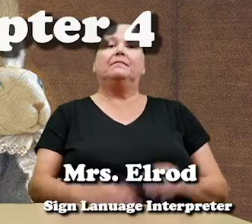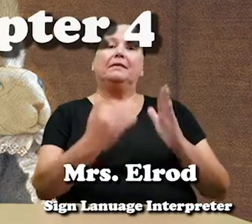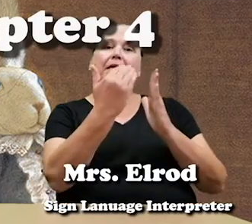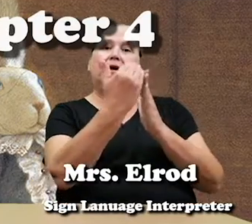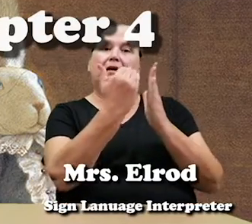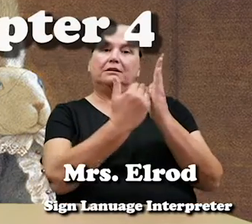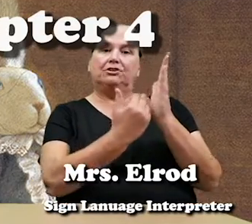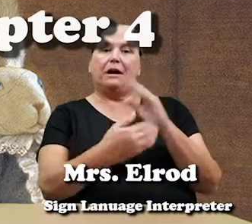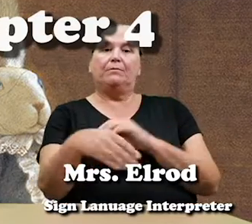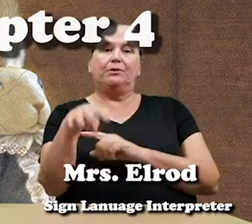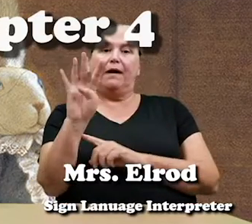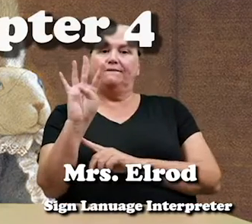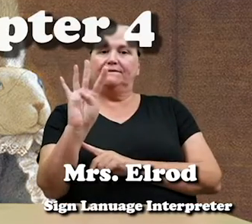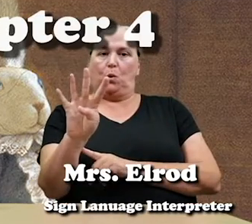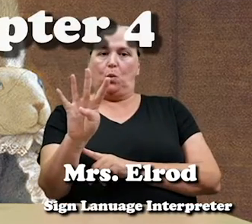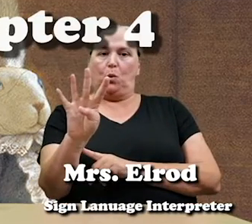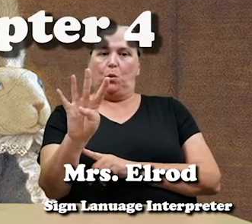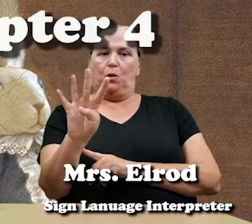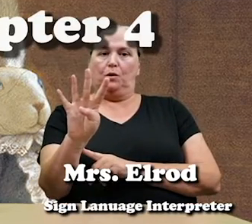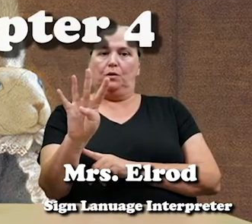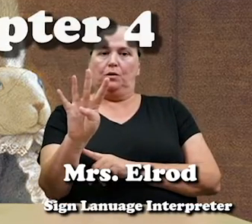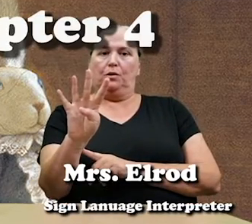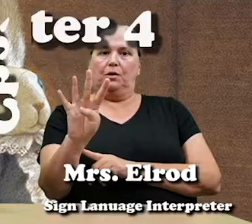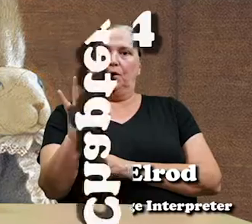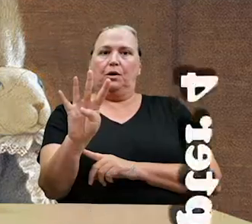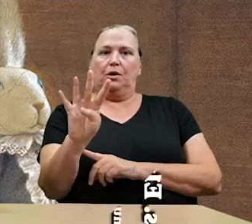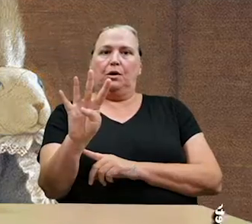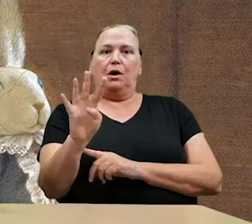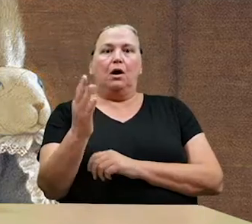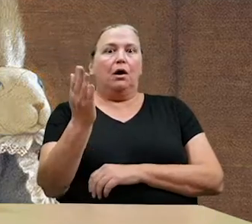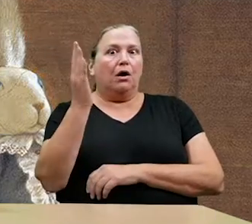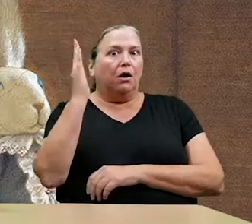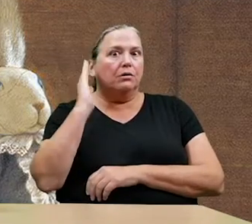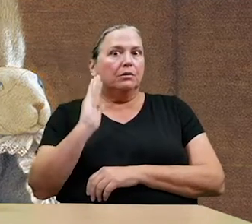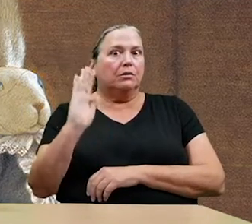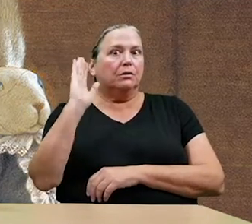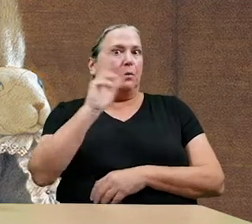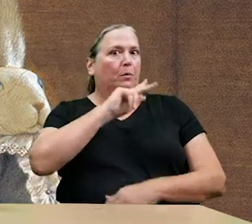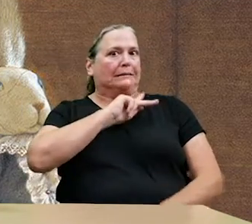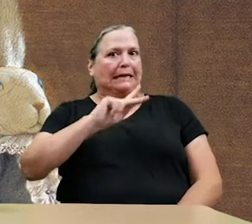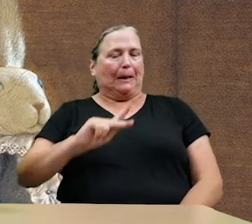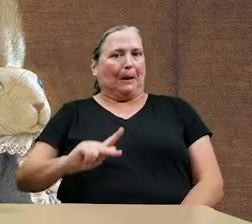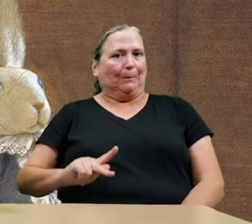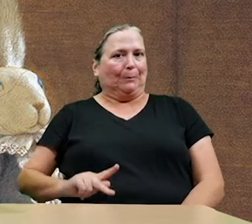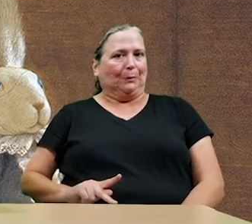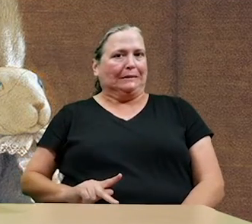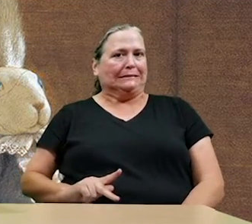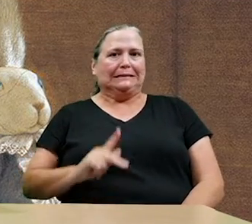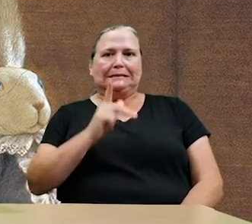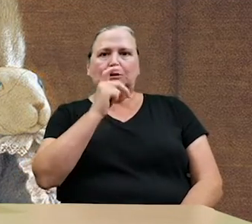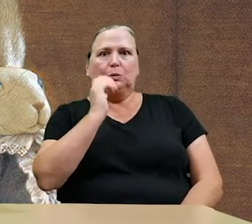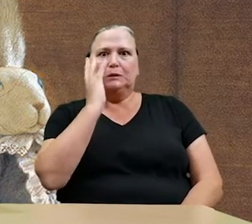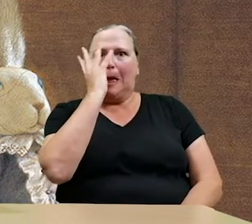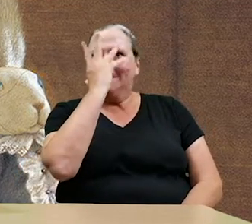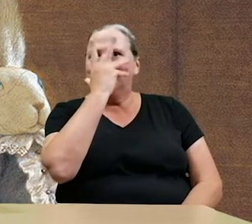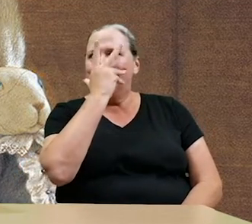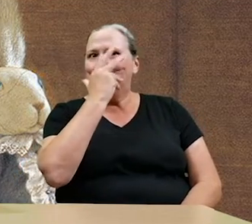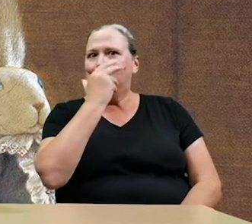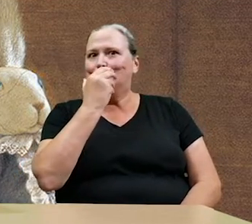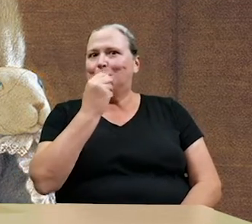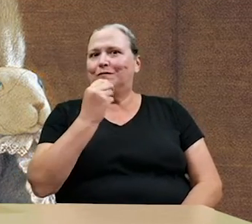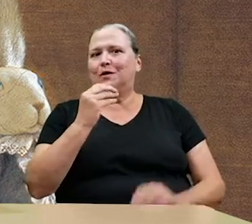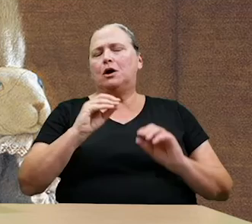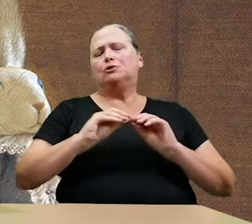Chapter 4. There once was a princess who was very beautiful. She